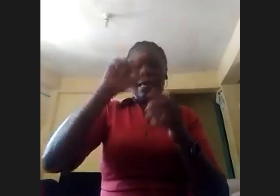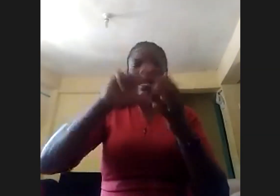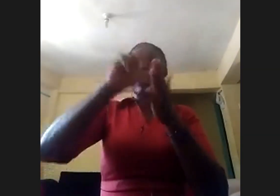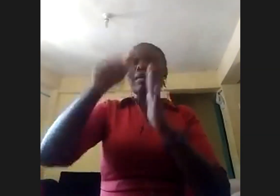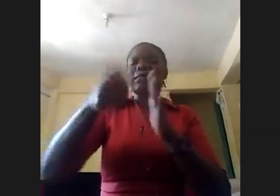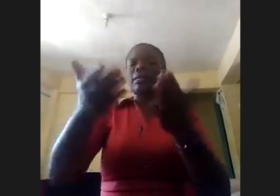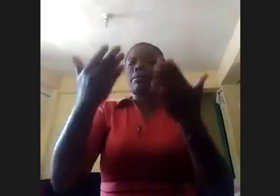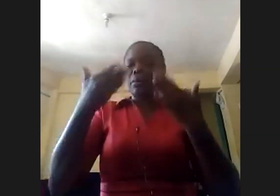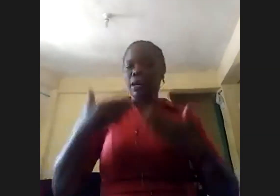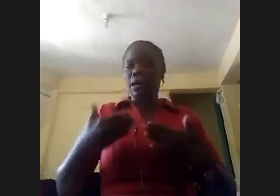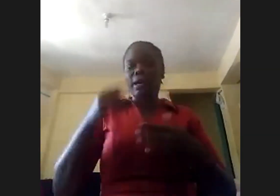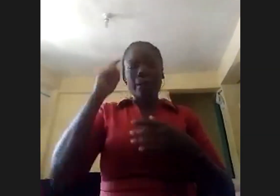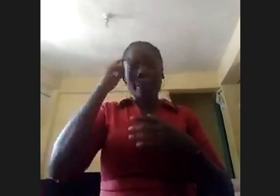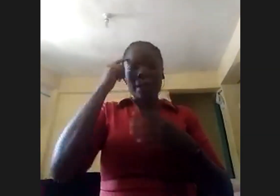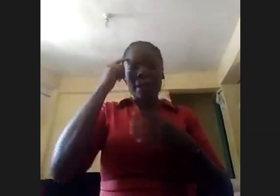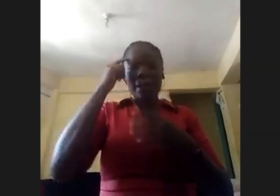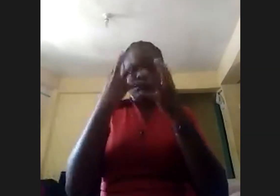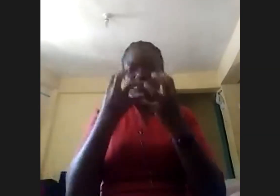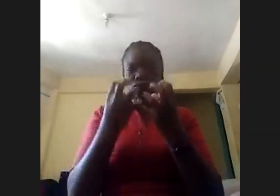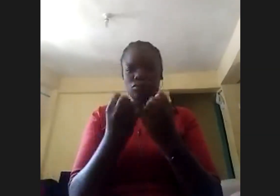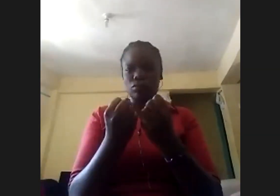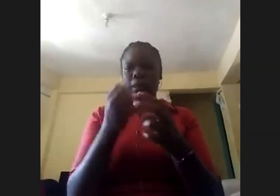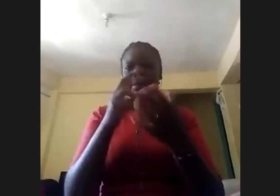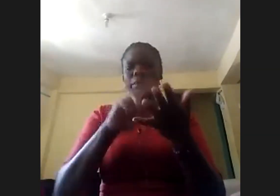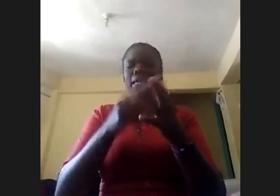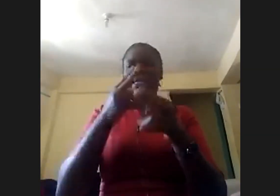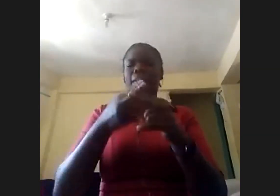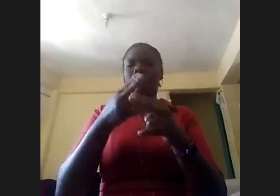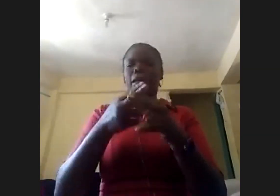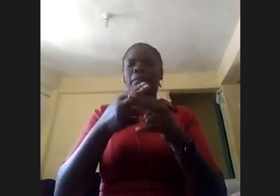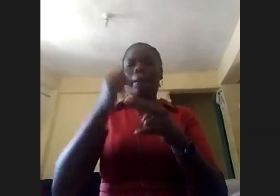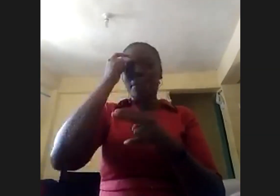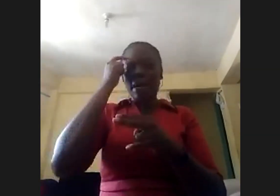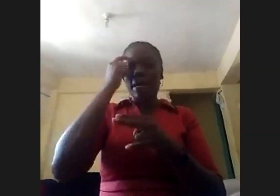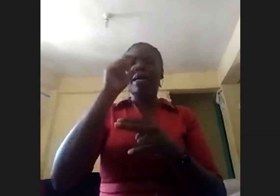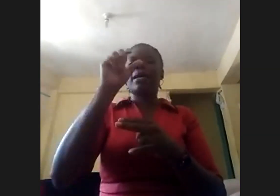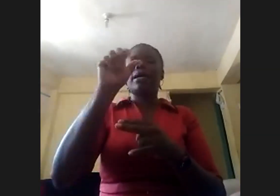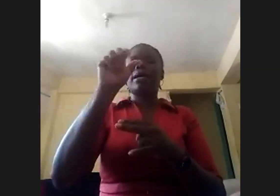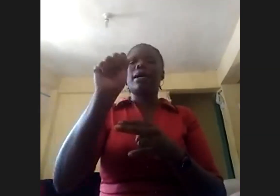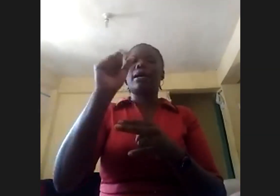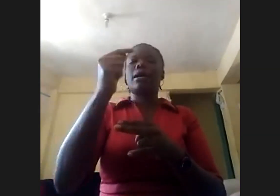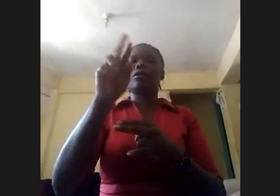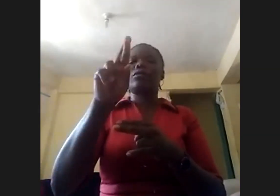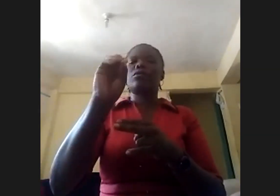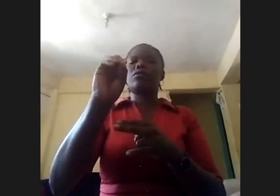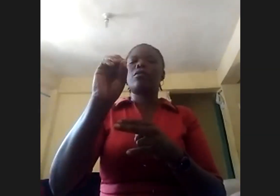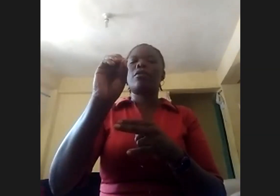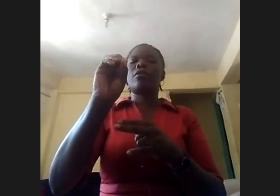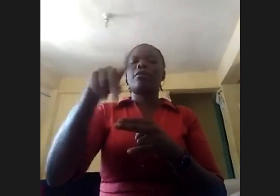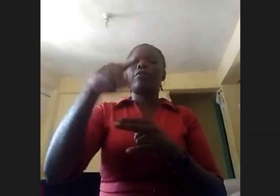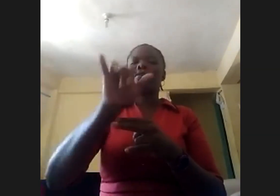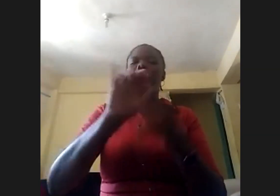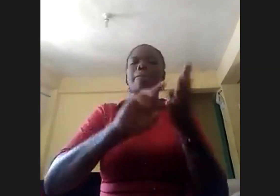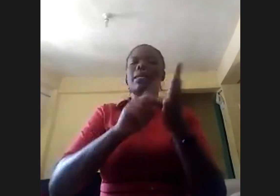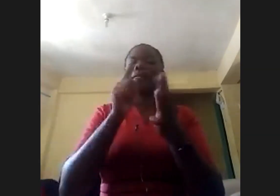to shrink, what we call brain atrophy. So Mhm. later on, it may not be evident when you are young, but it